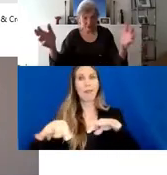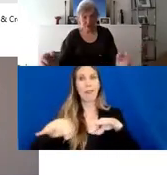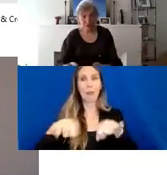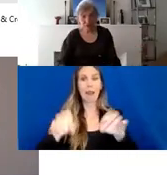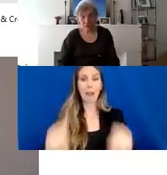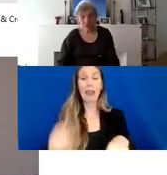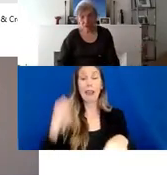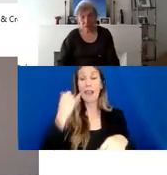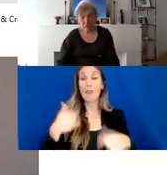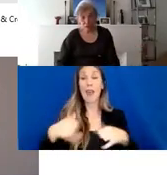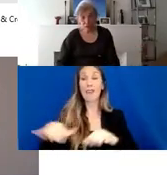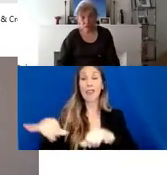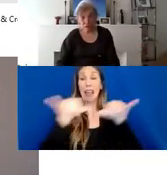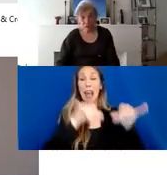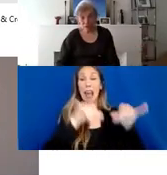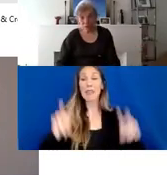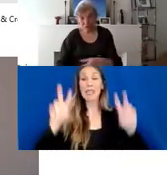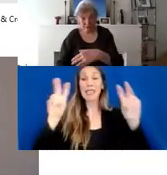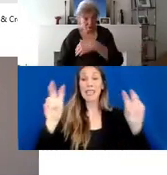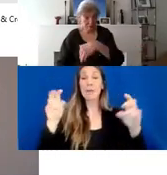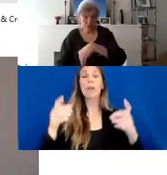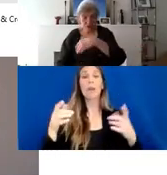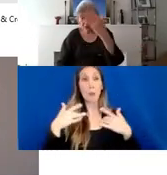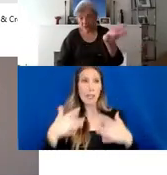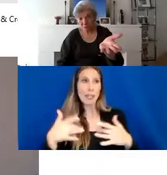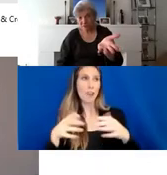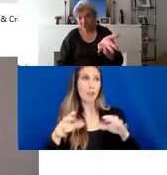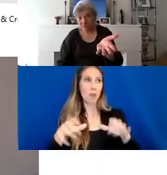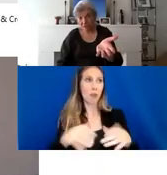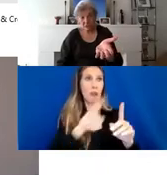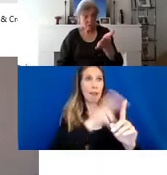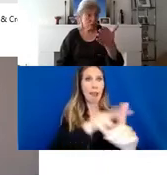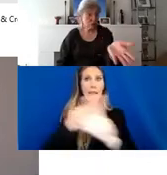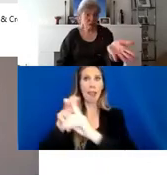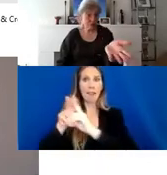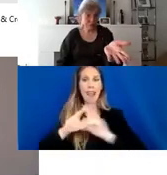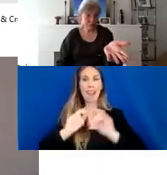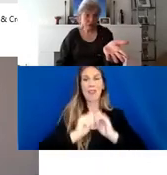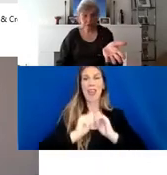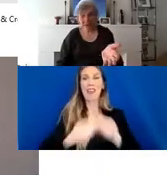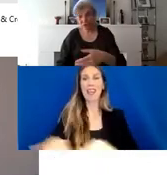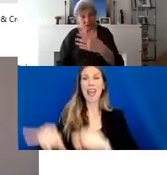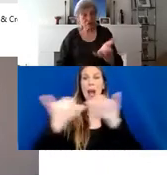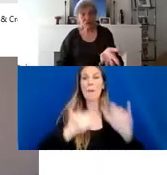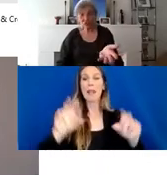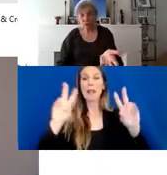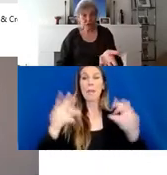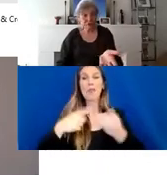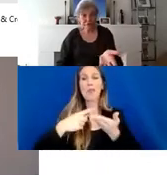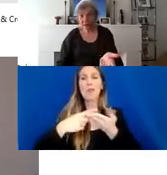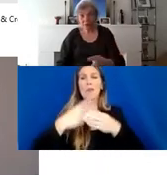topic that typically you've been grouped around. You'll be saying briefly what the paper is about, the essence of what you found, maybe what